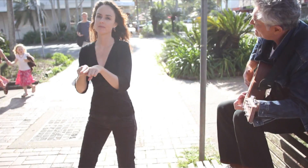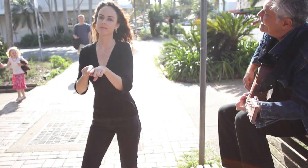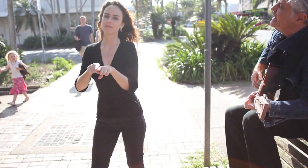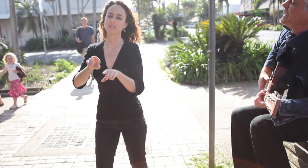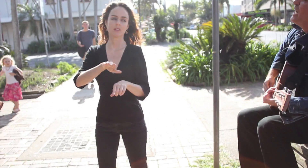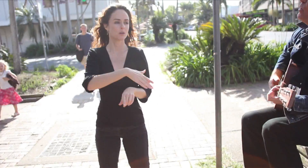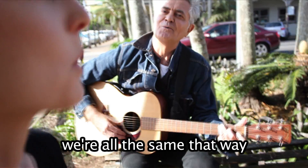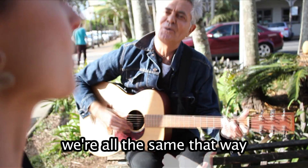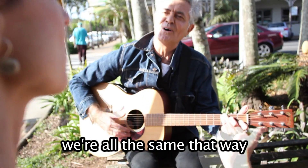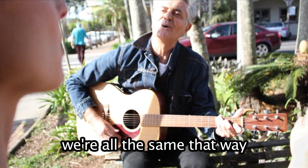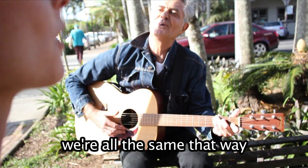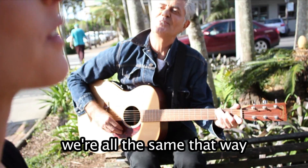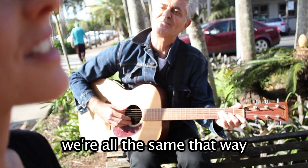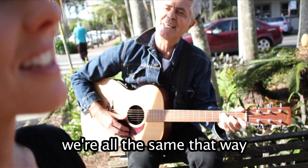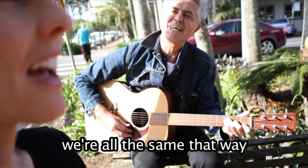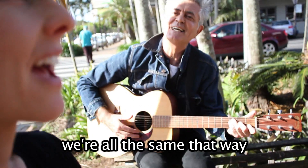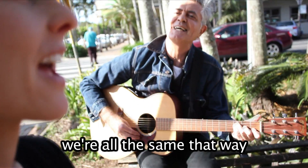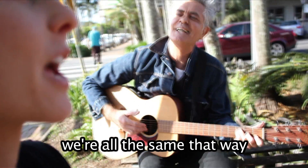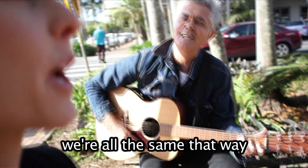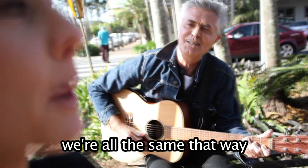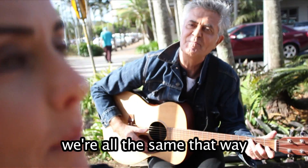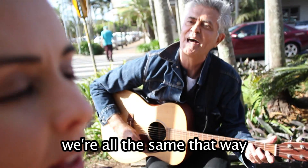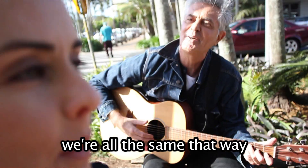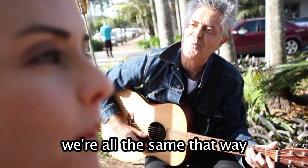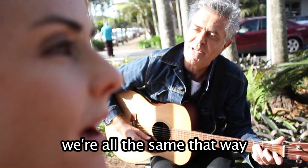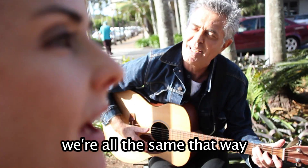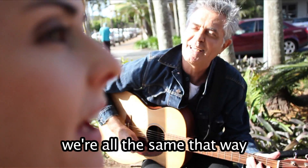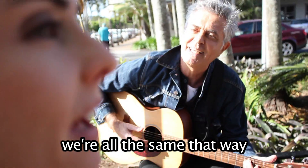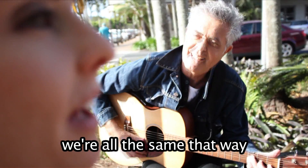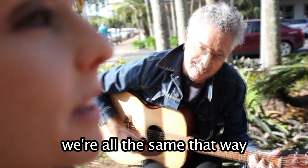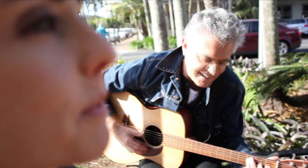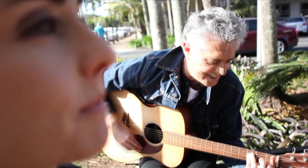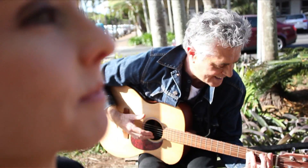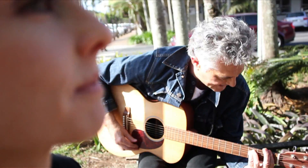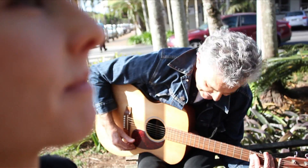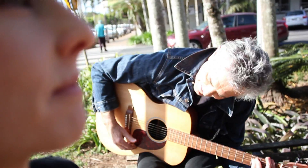that way.